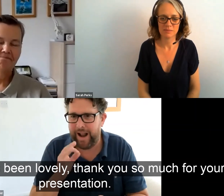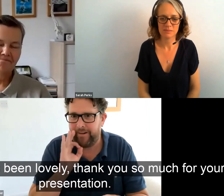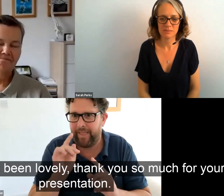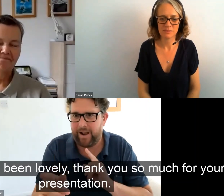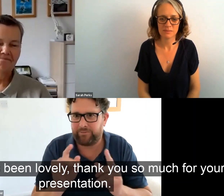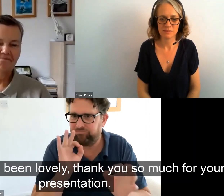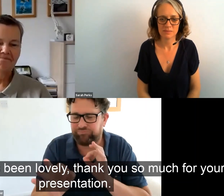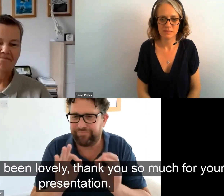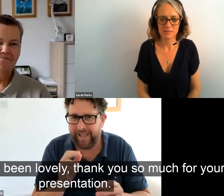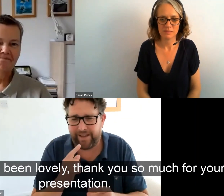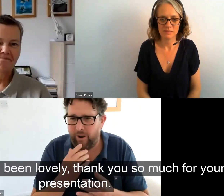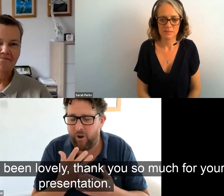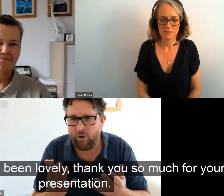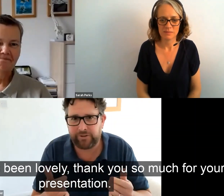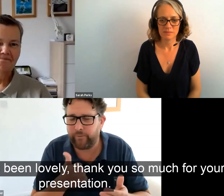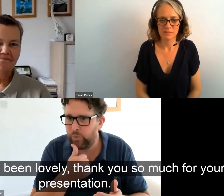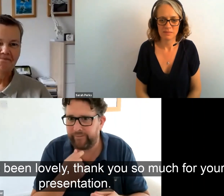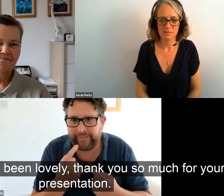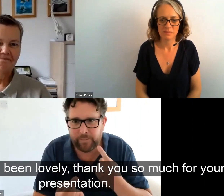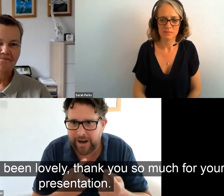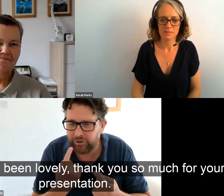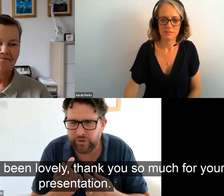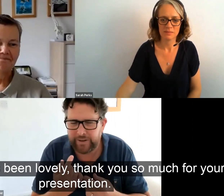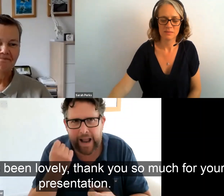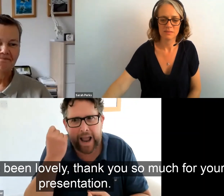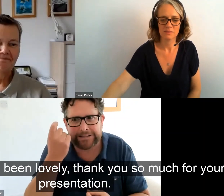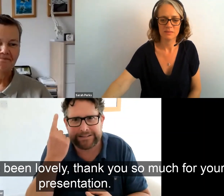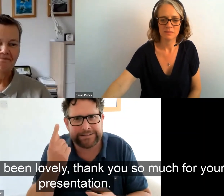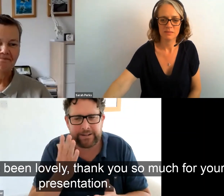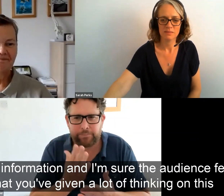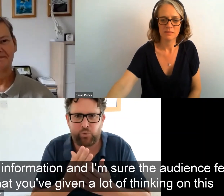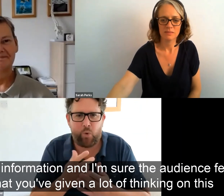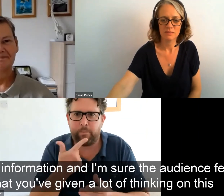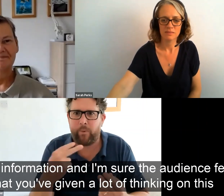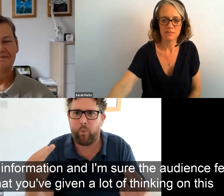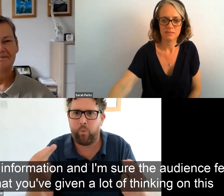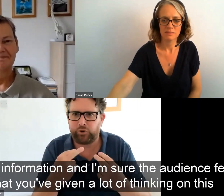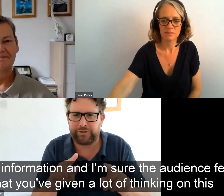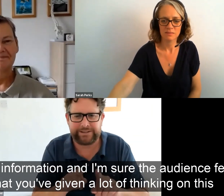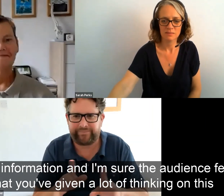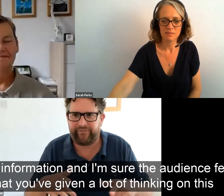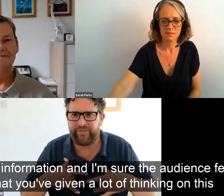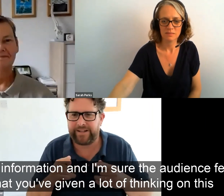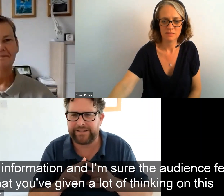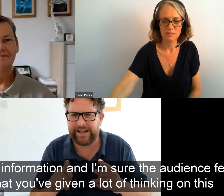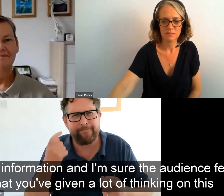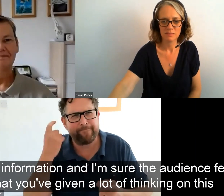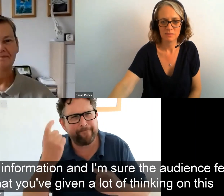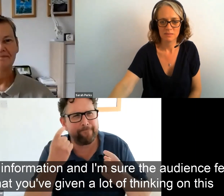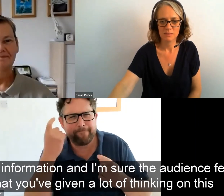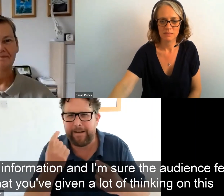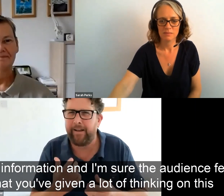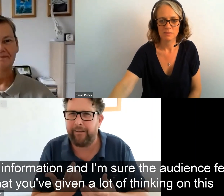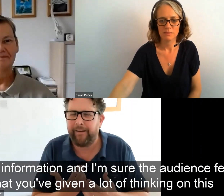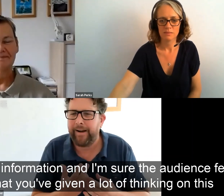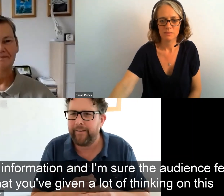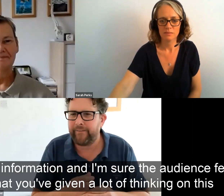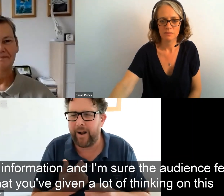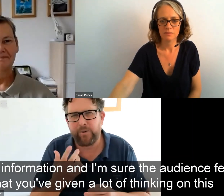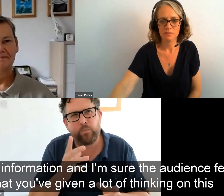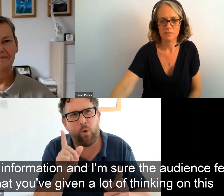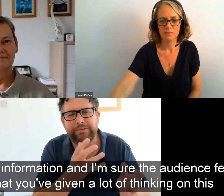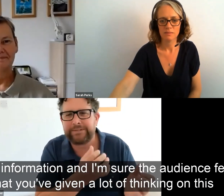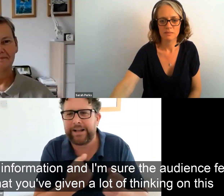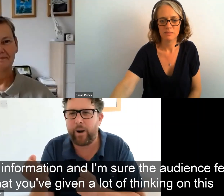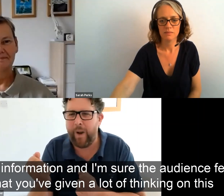All of this has been lovely. Thank you so much for your presentation, your extensive information, and I'm sure the audience feels